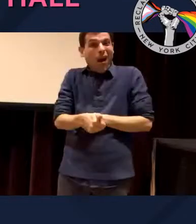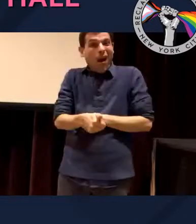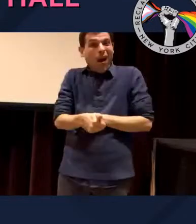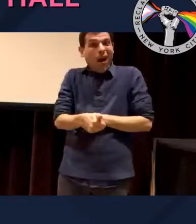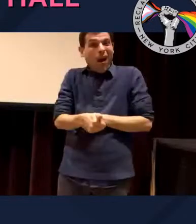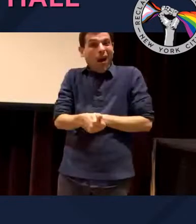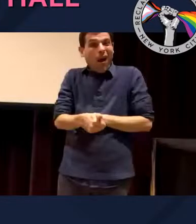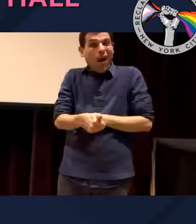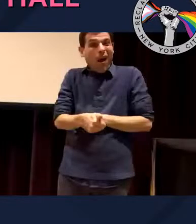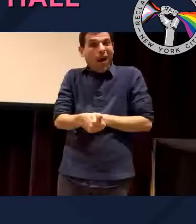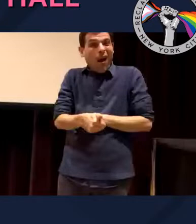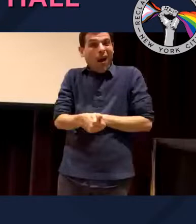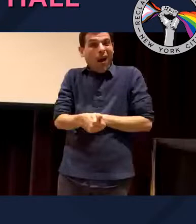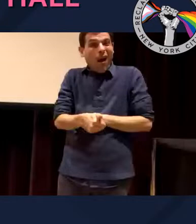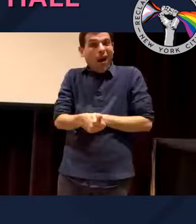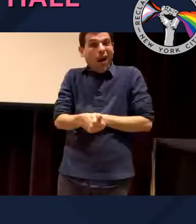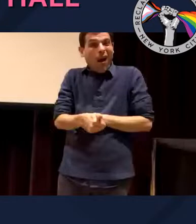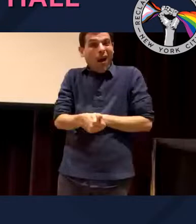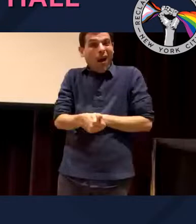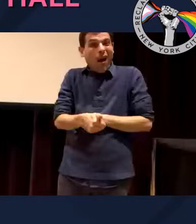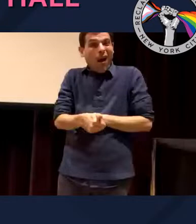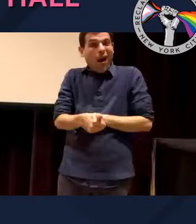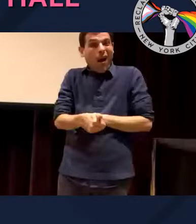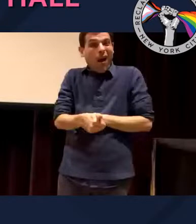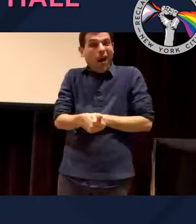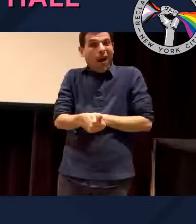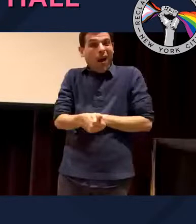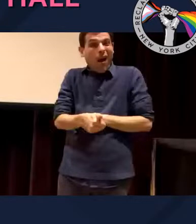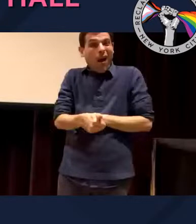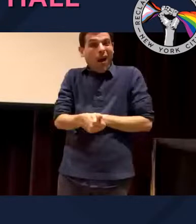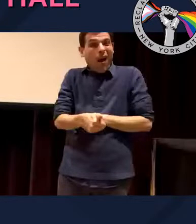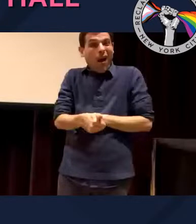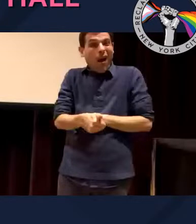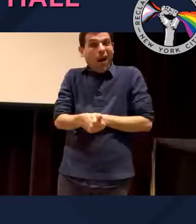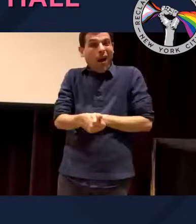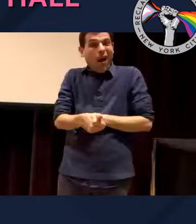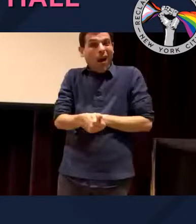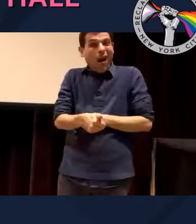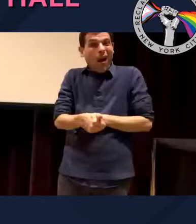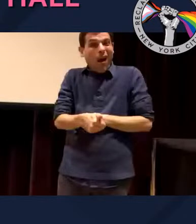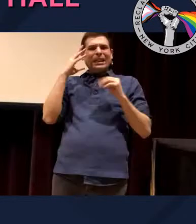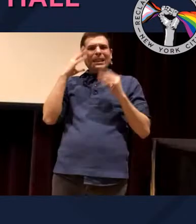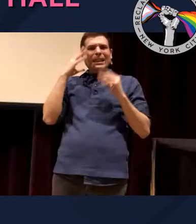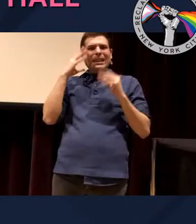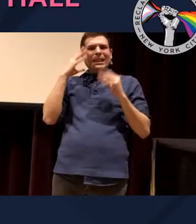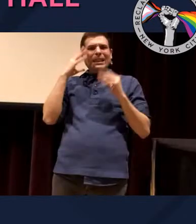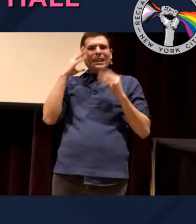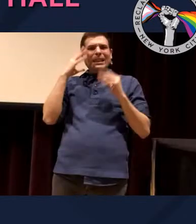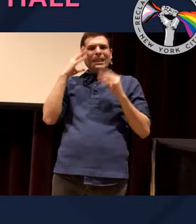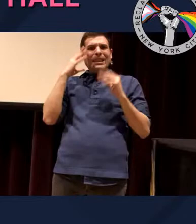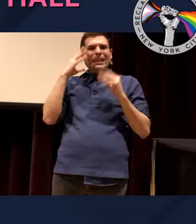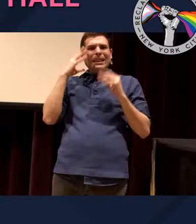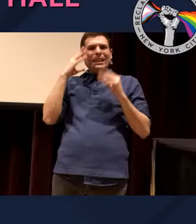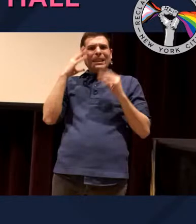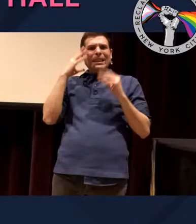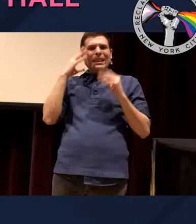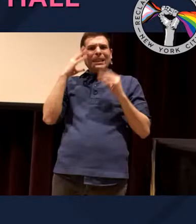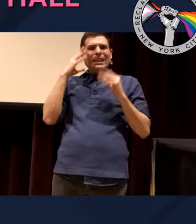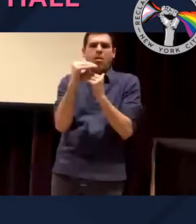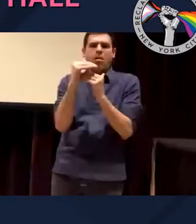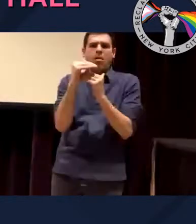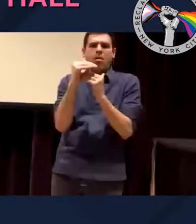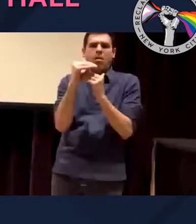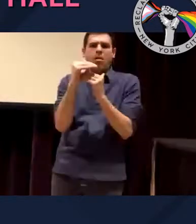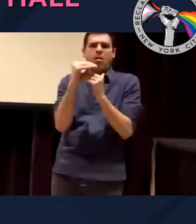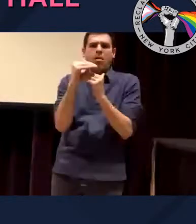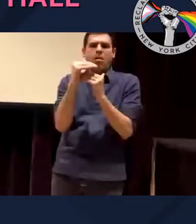and what kind of types to exist and be. How all of these boxes that we're kind of forced